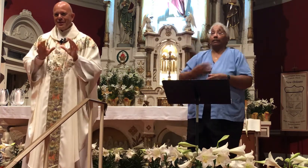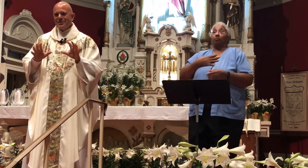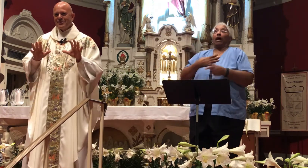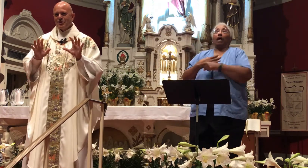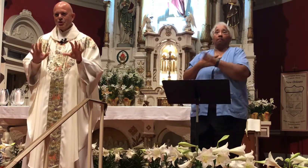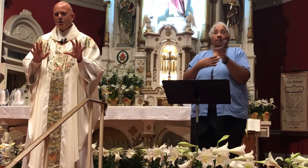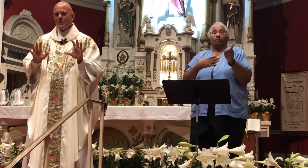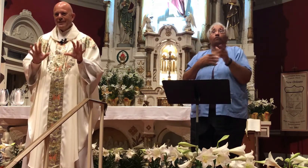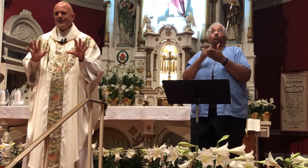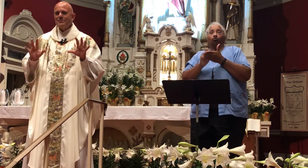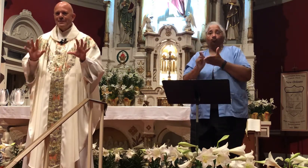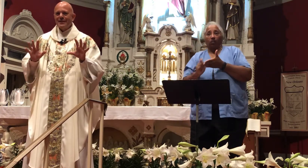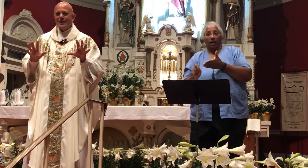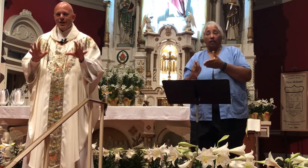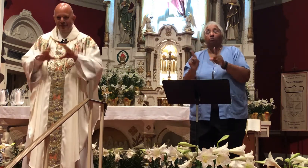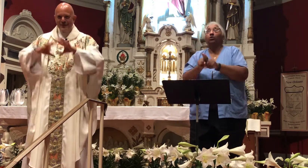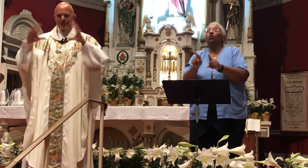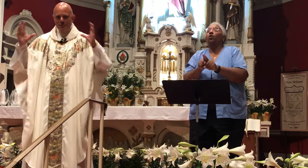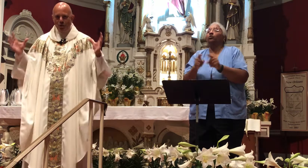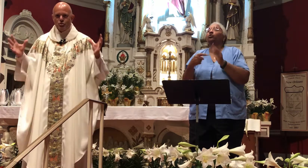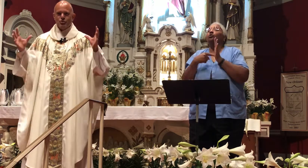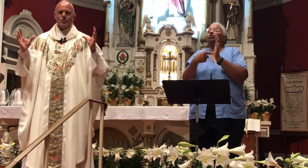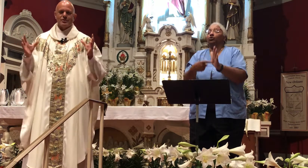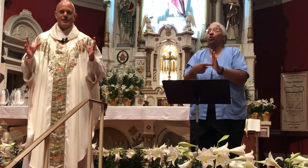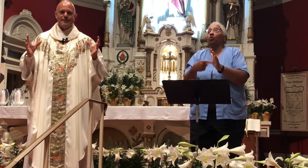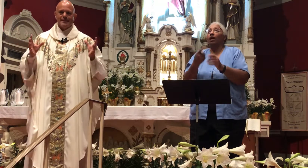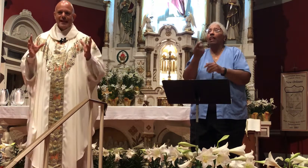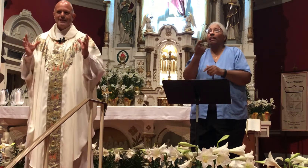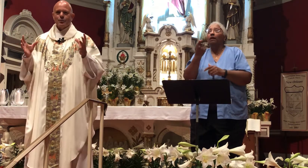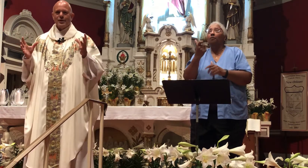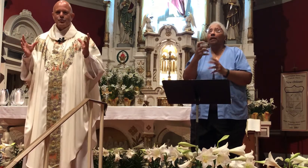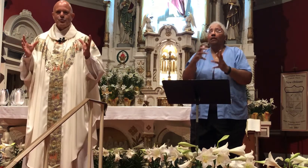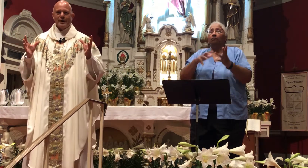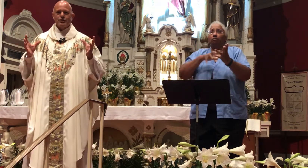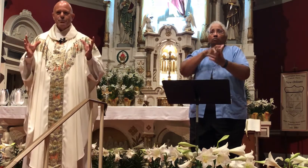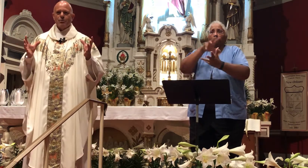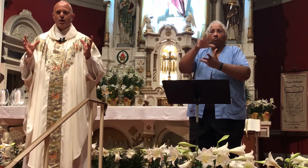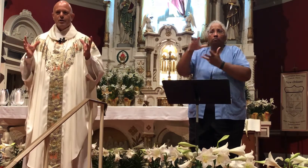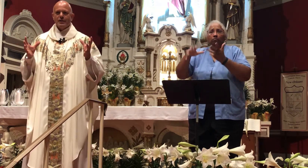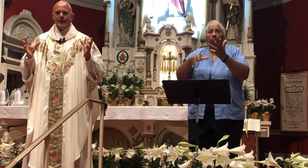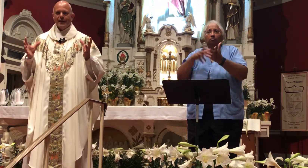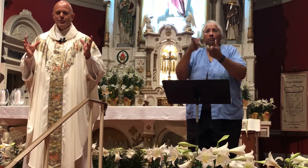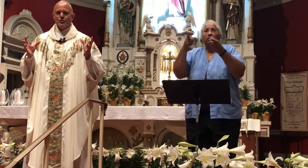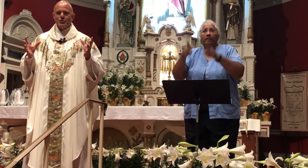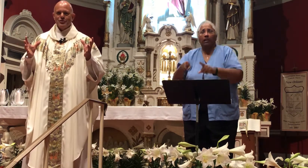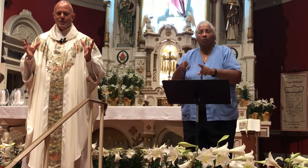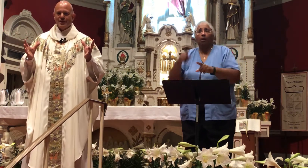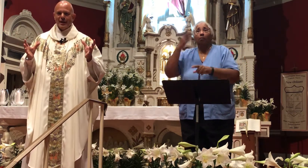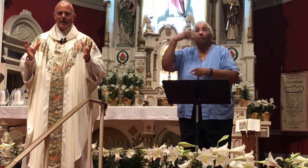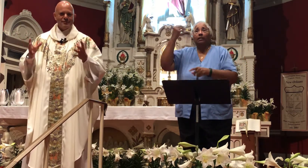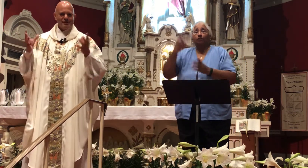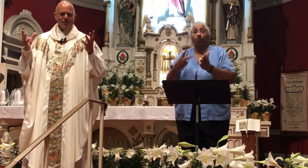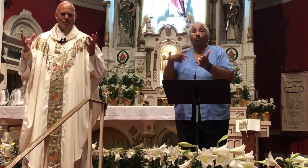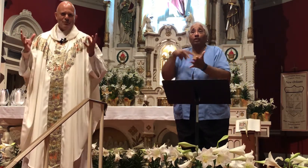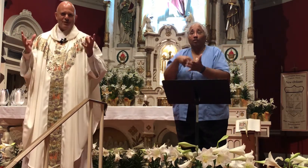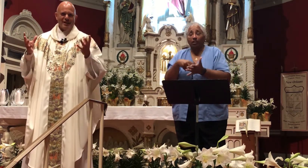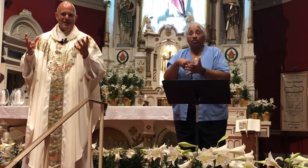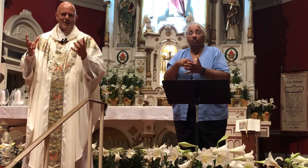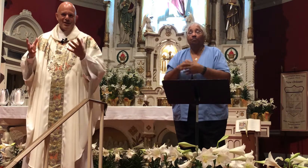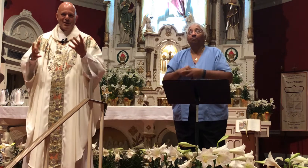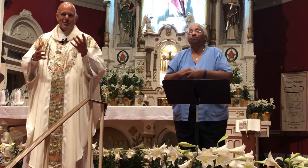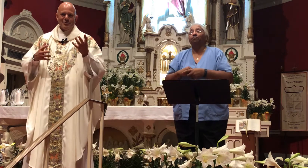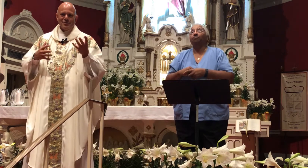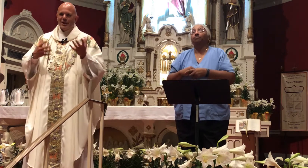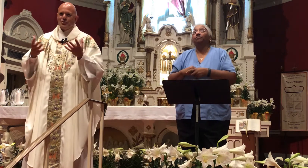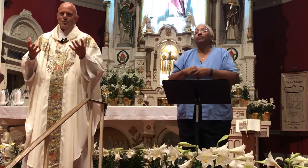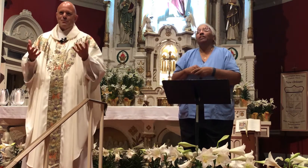it does show a little bit of the commotion that the resurrection brought into their lives. It's almost like,